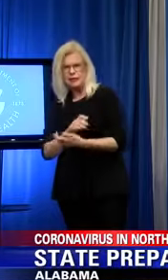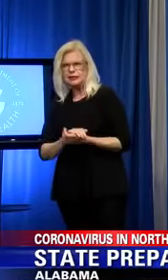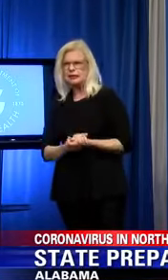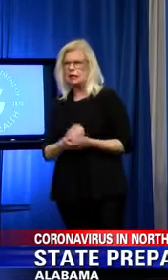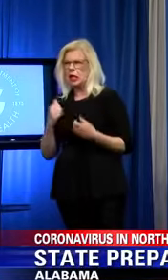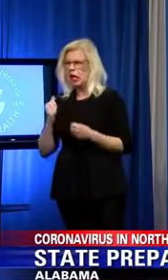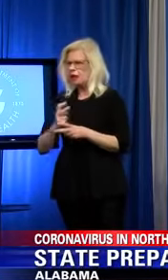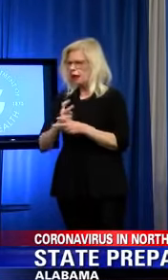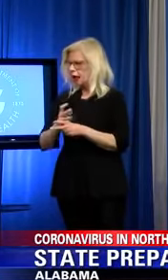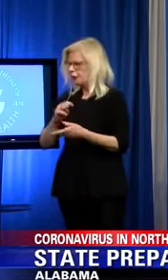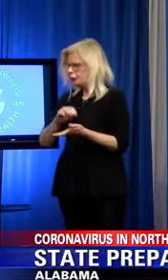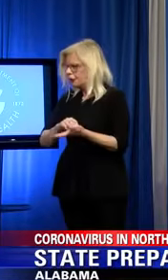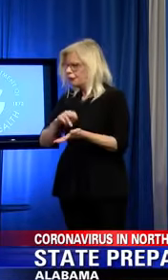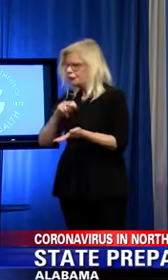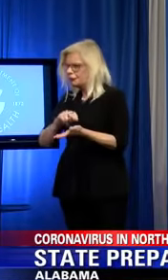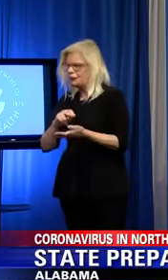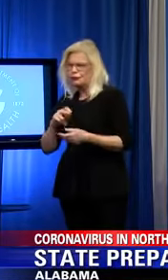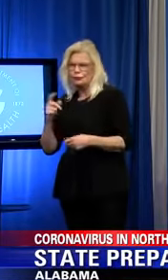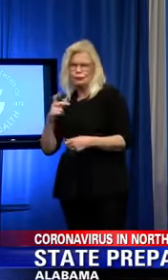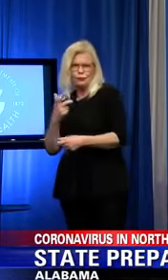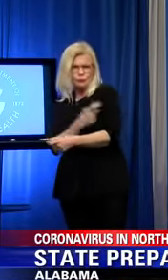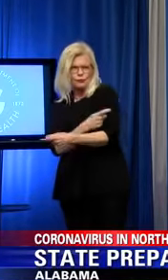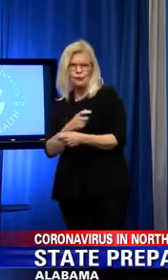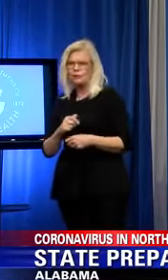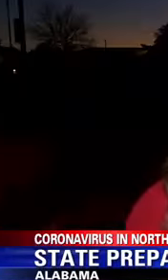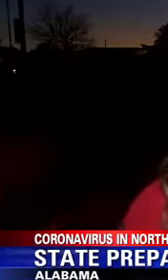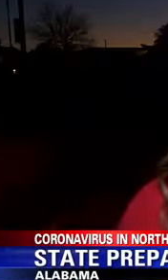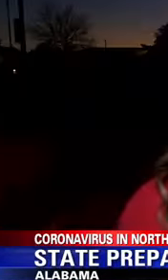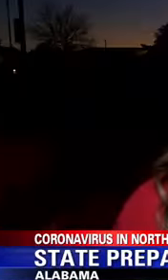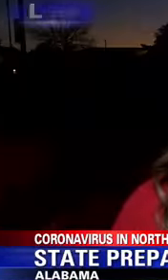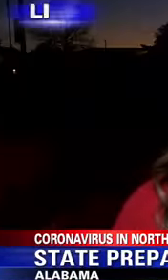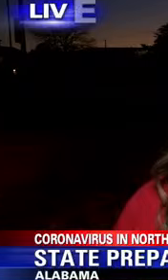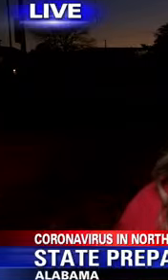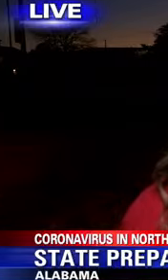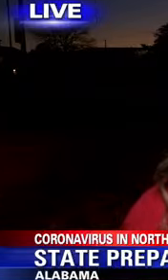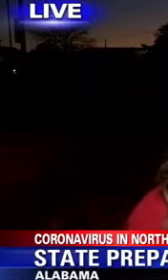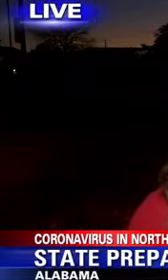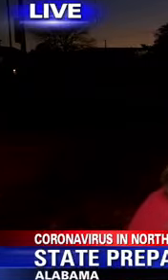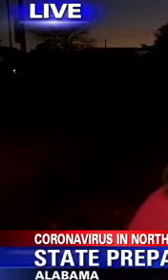healthcare provider, and that healthcare provider is the best source of information on that.